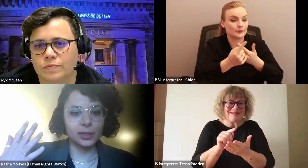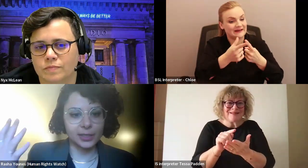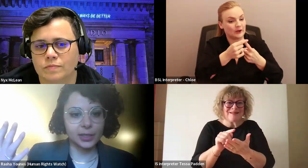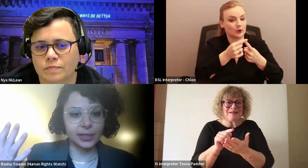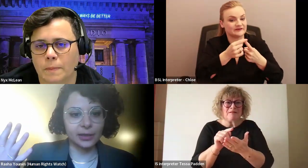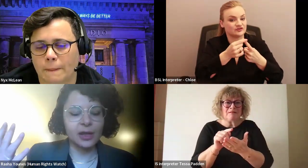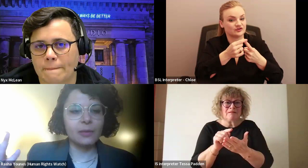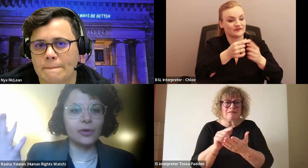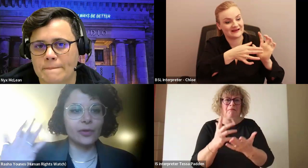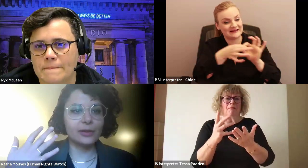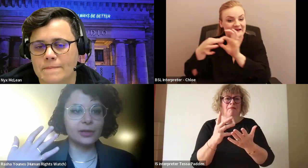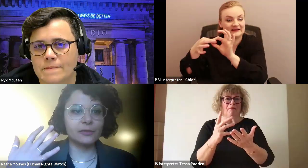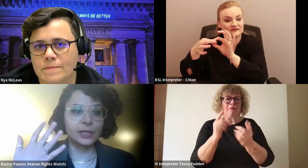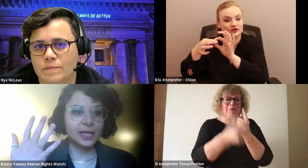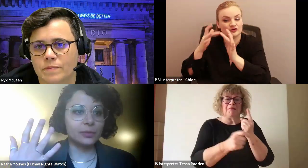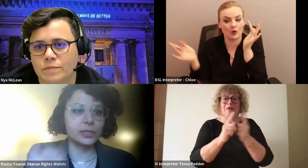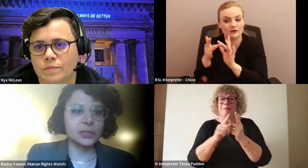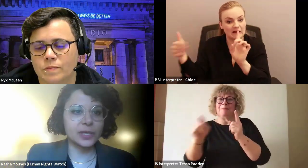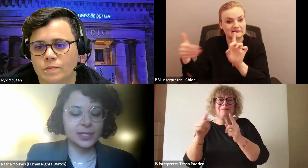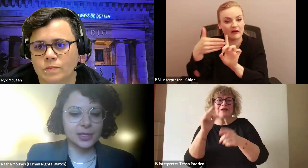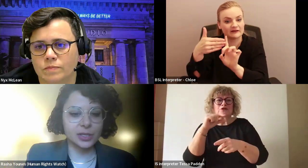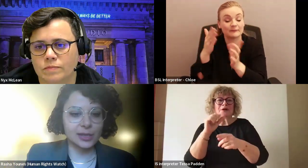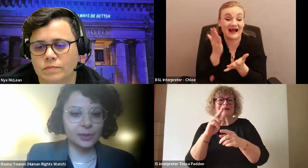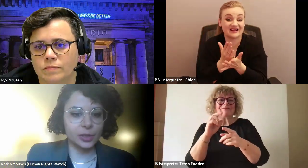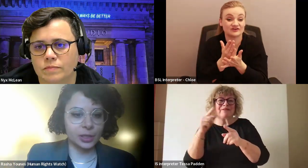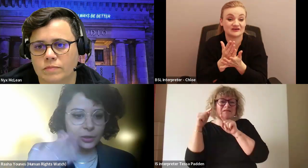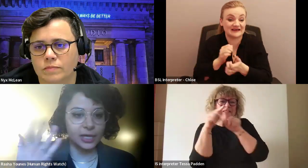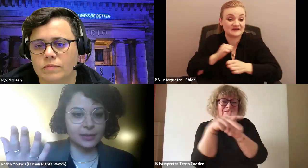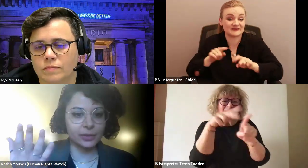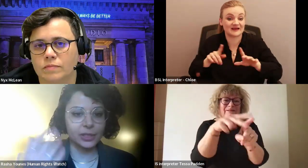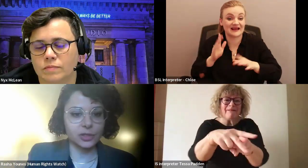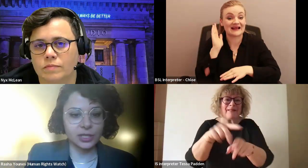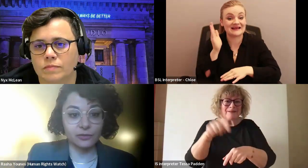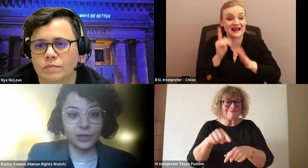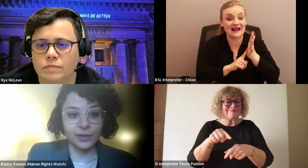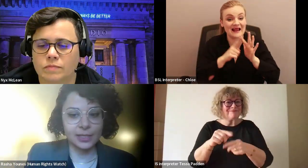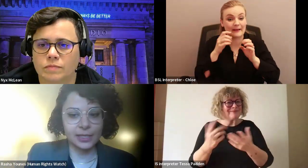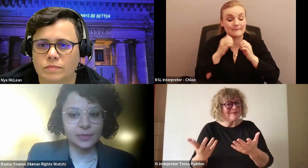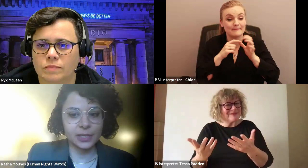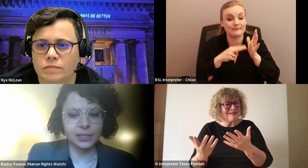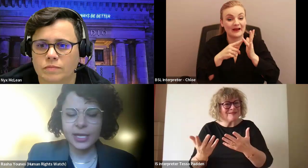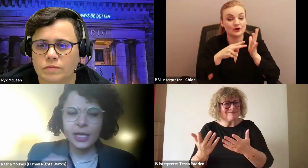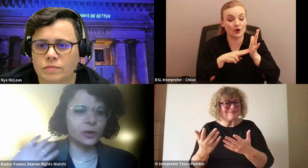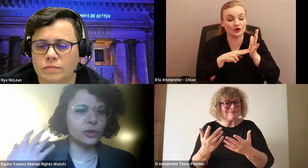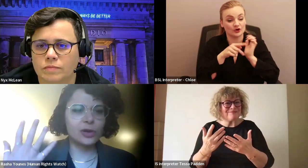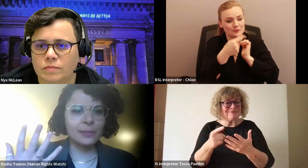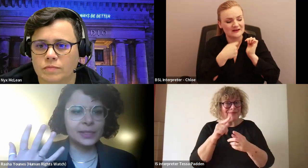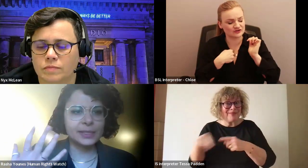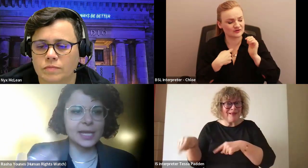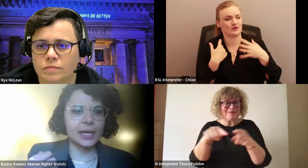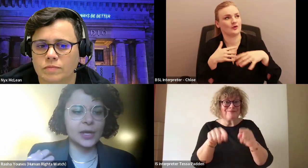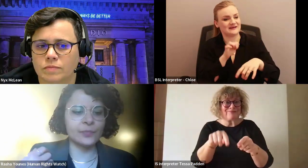leads to online targeting, but rather, for example, in spaces such as Lebanon, the example that you just gave really resonates, because, you